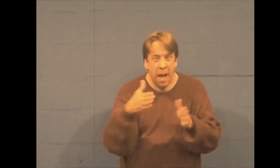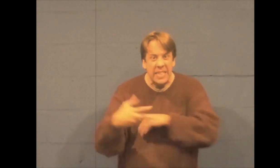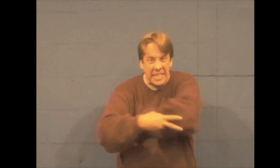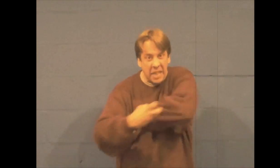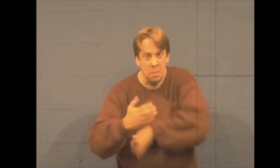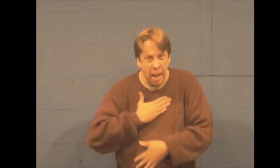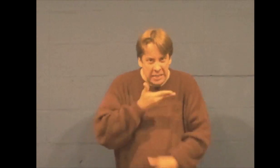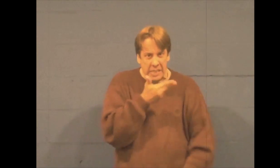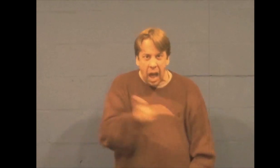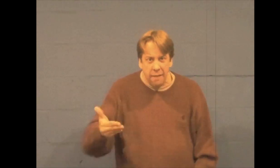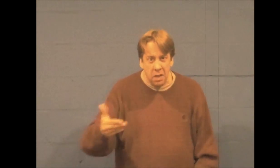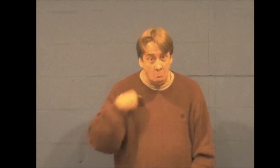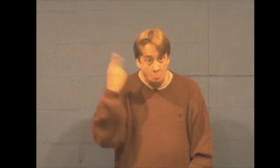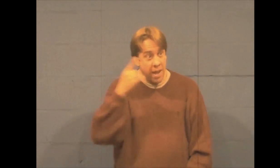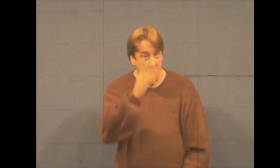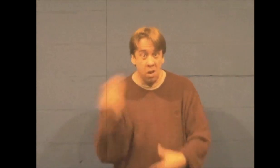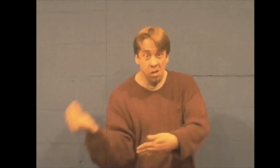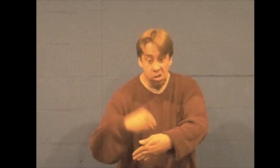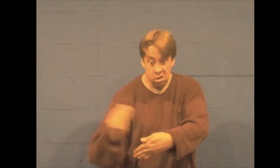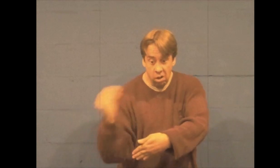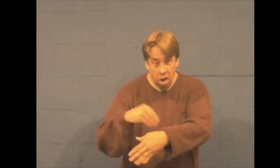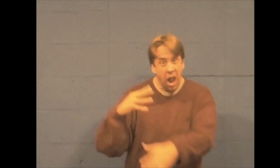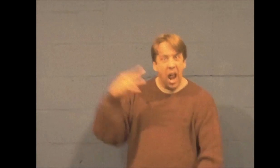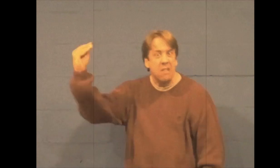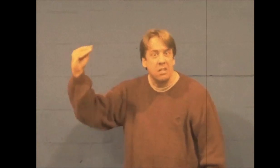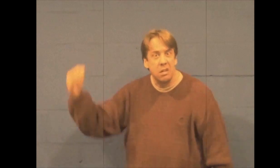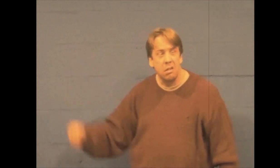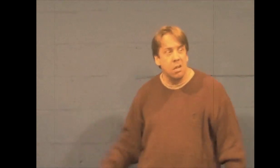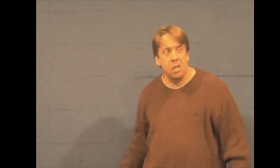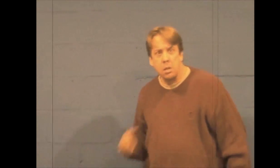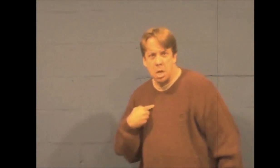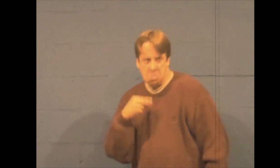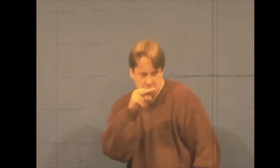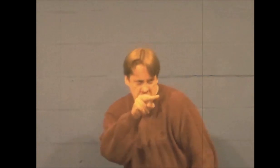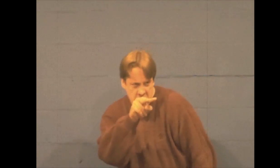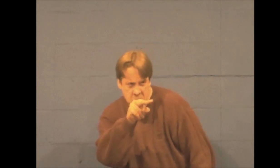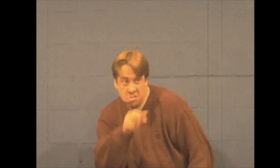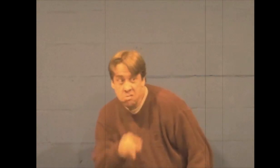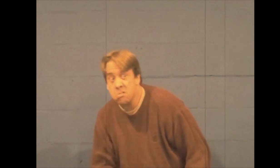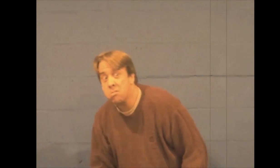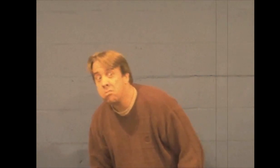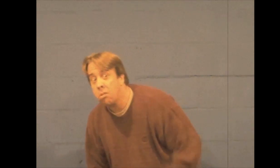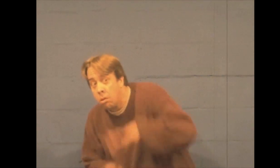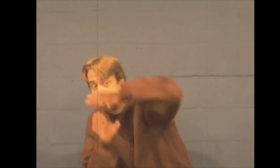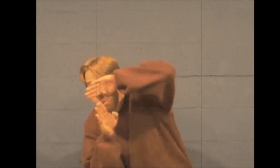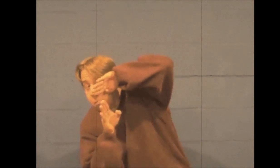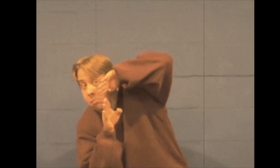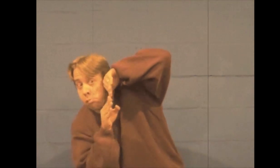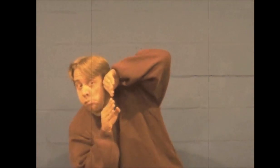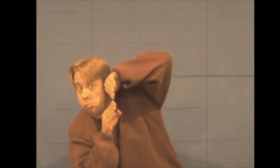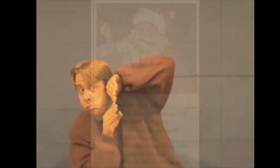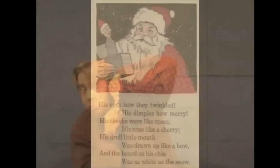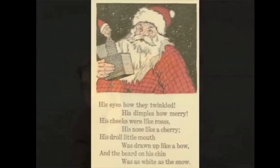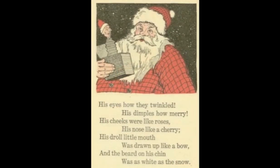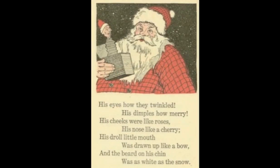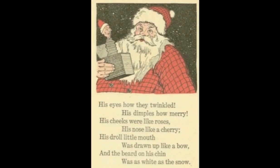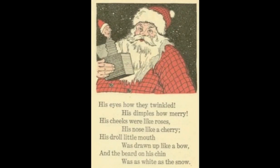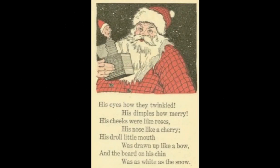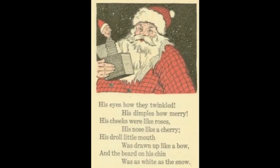Looked like he was planning to steal all my stuff, casing the joint, planning to rip me off. So I kept an eye